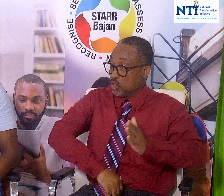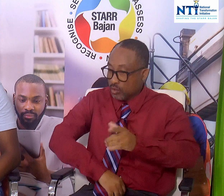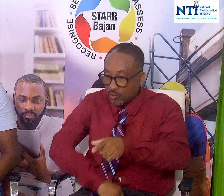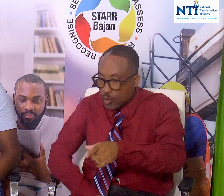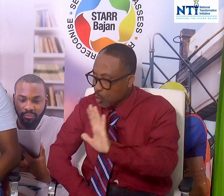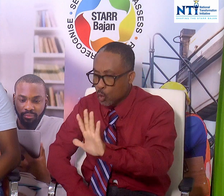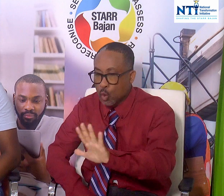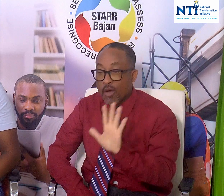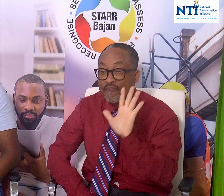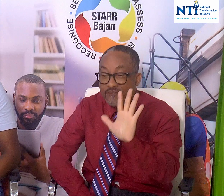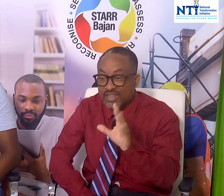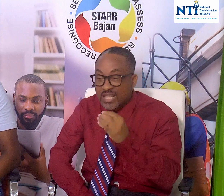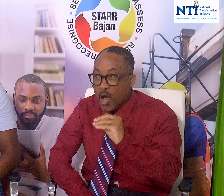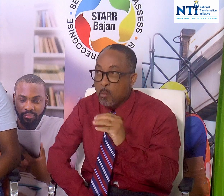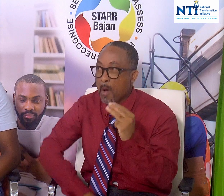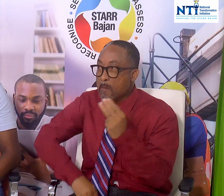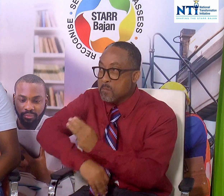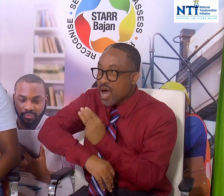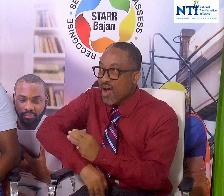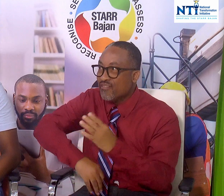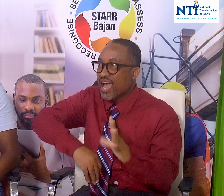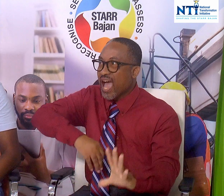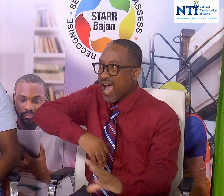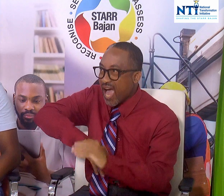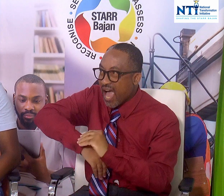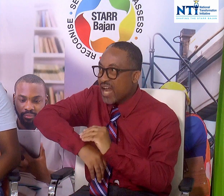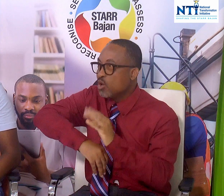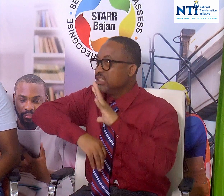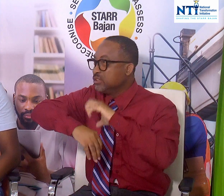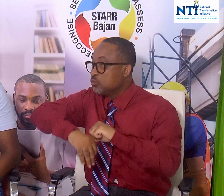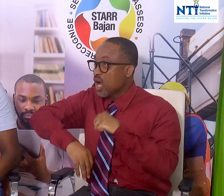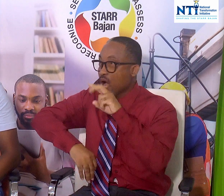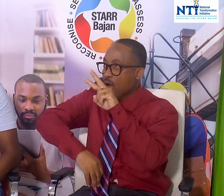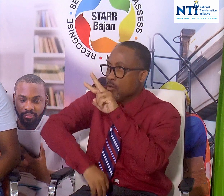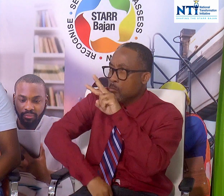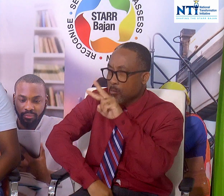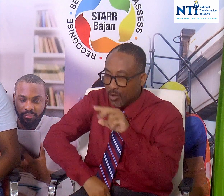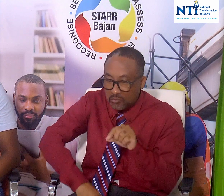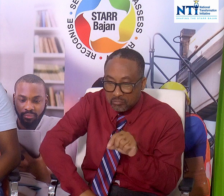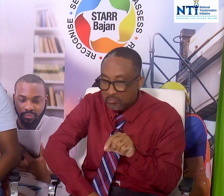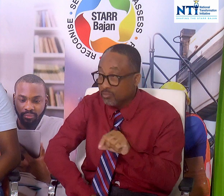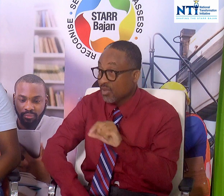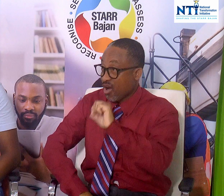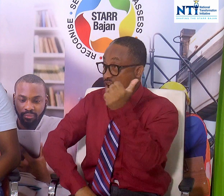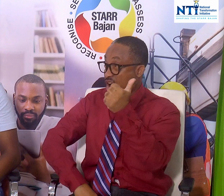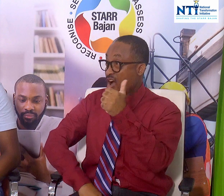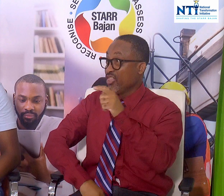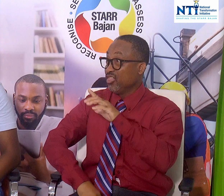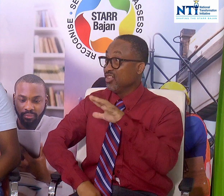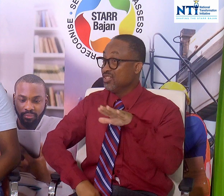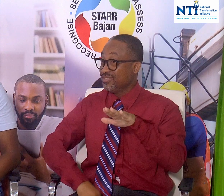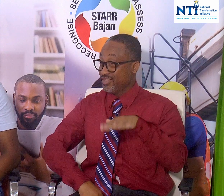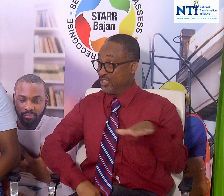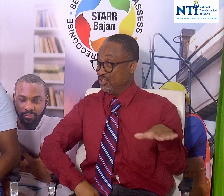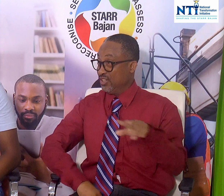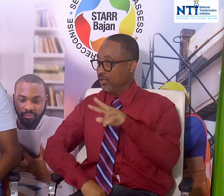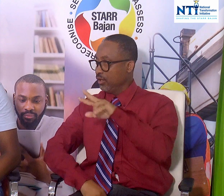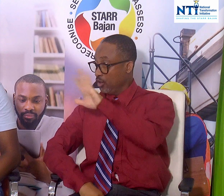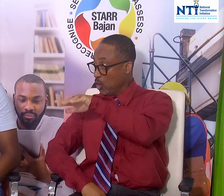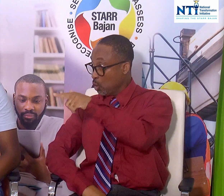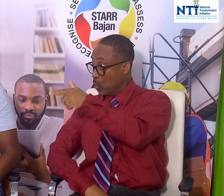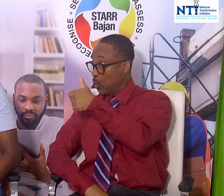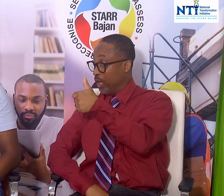so I would be able to hear the teacher better, you know, doing math and addition and subtraction. And I was trying to look on the board and figure out what